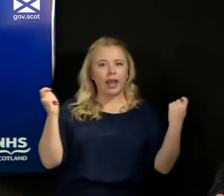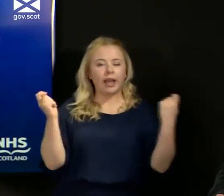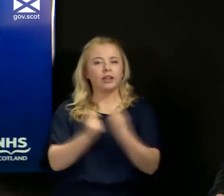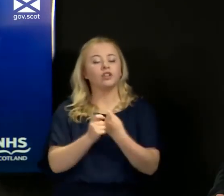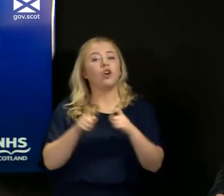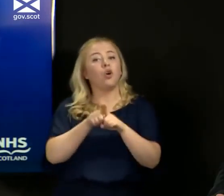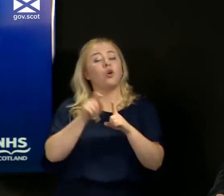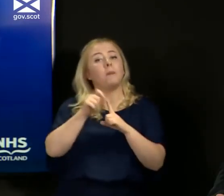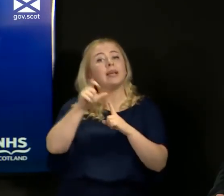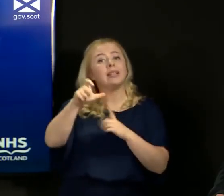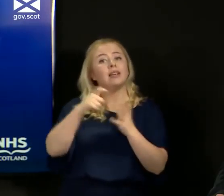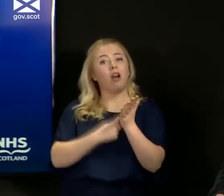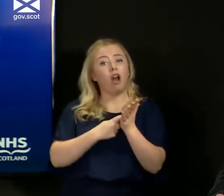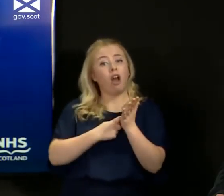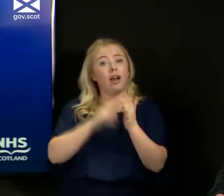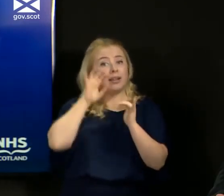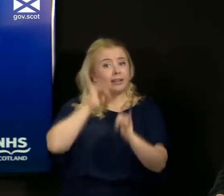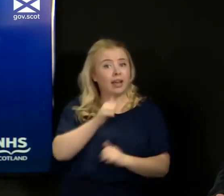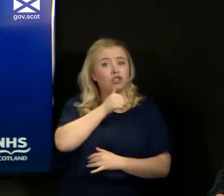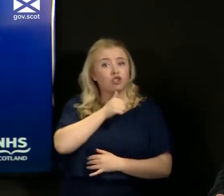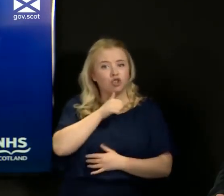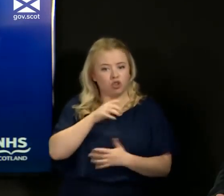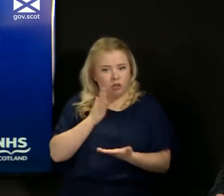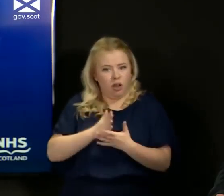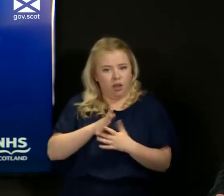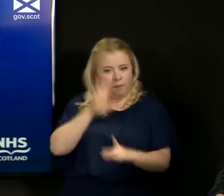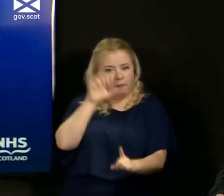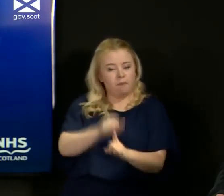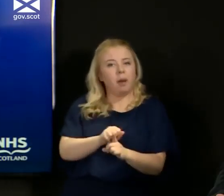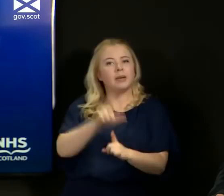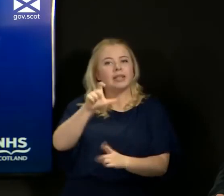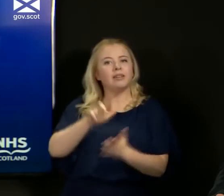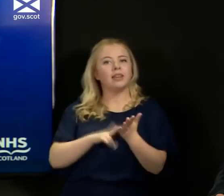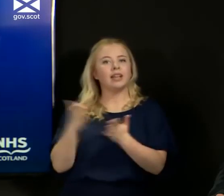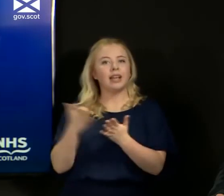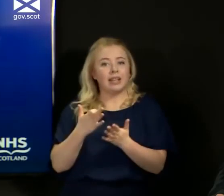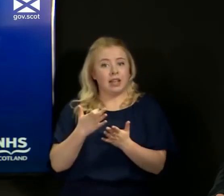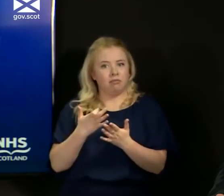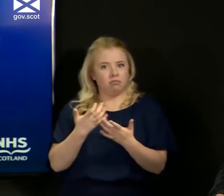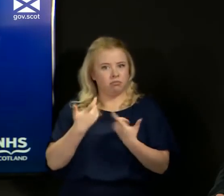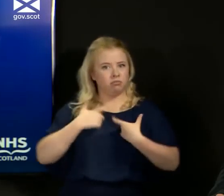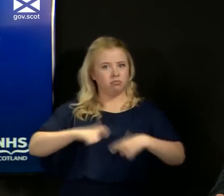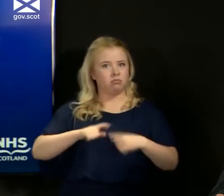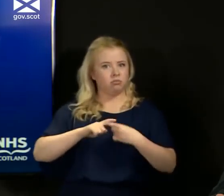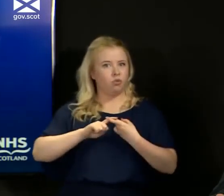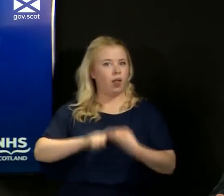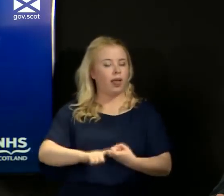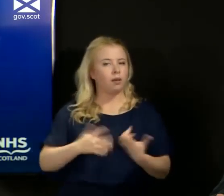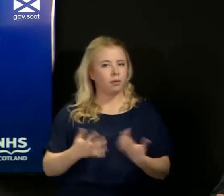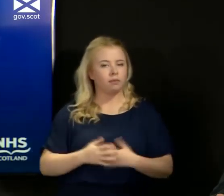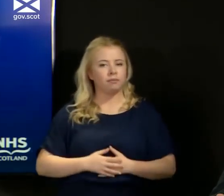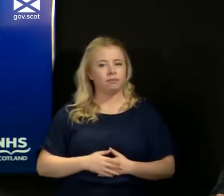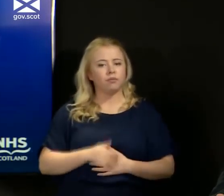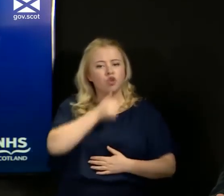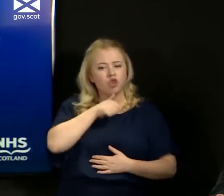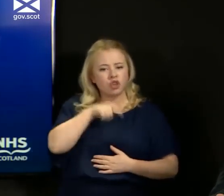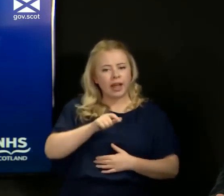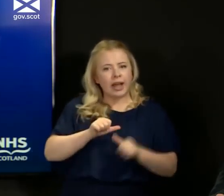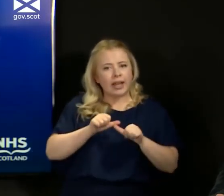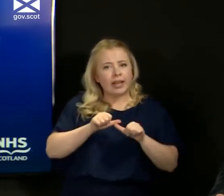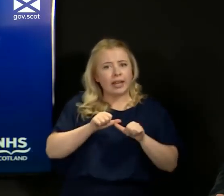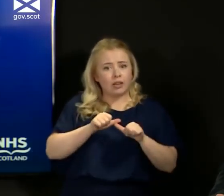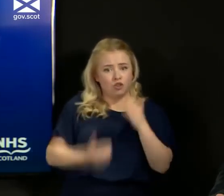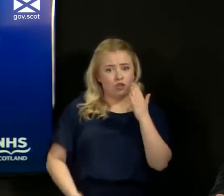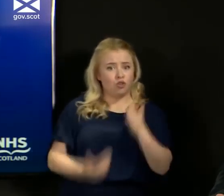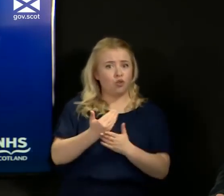to diagnose the infection remains faithful to identifying this particular virus. The use of this next generation sequencing